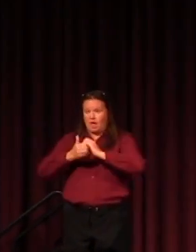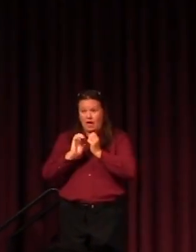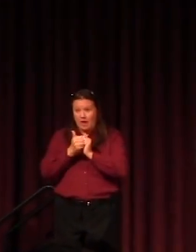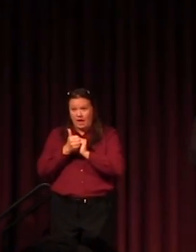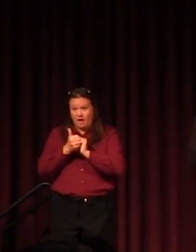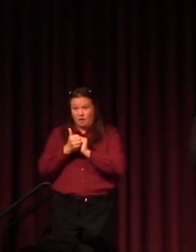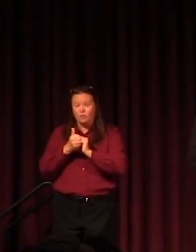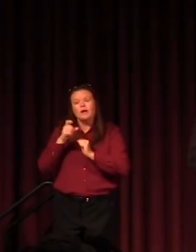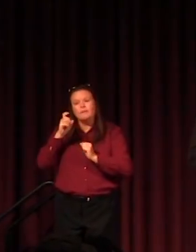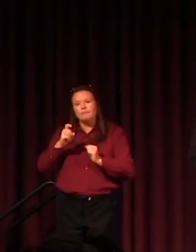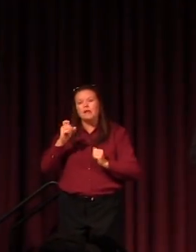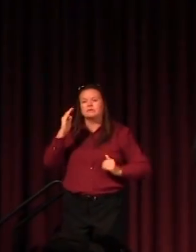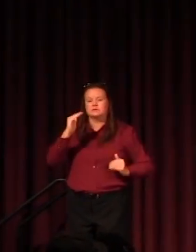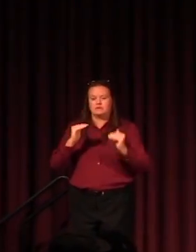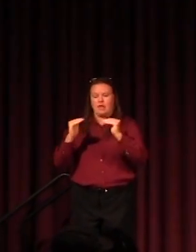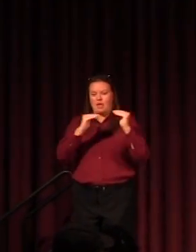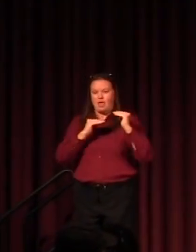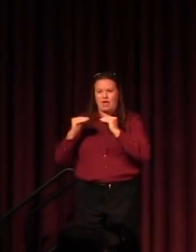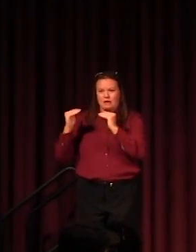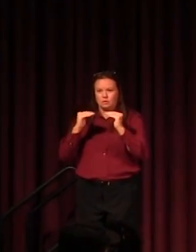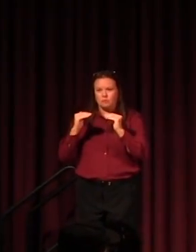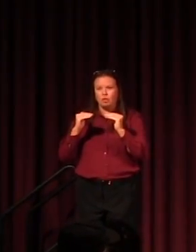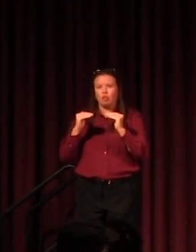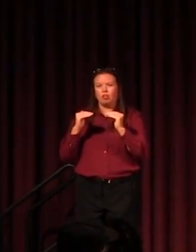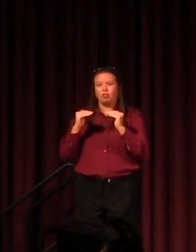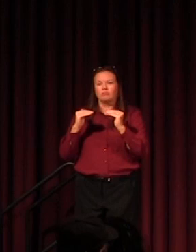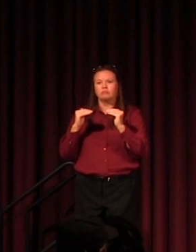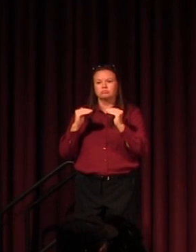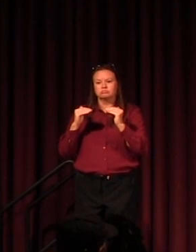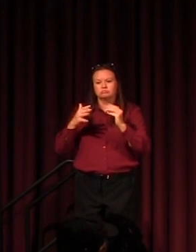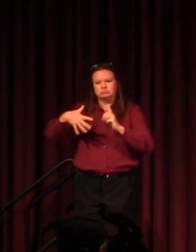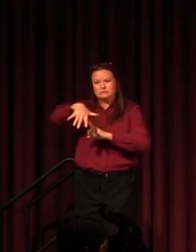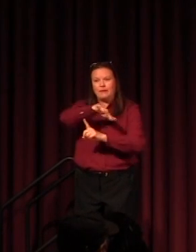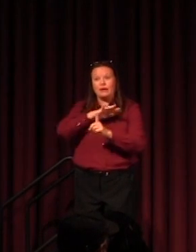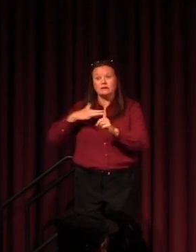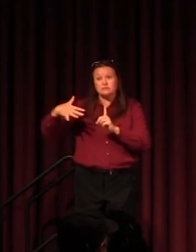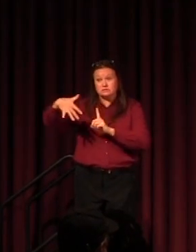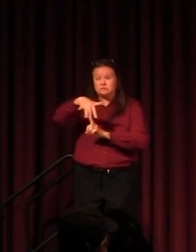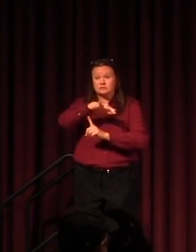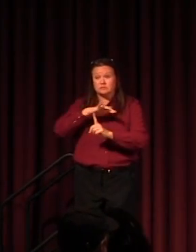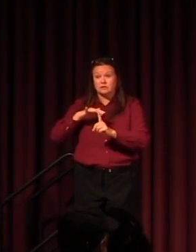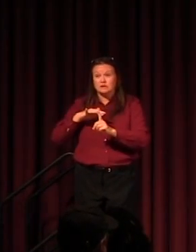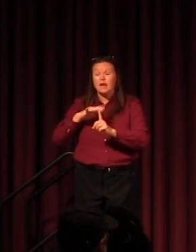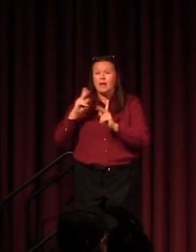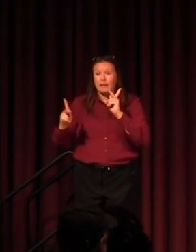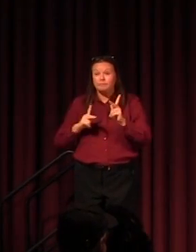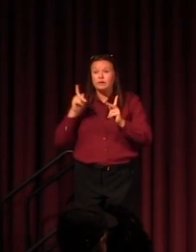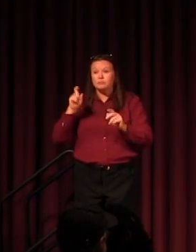an equitable, thriving growth environment. It's collaborative.